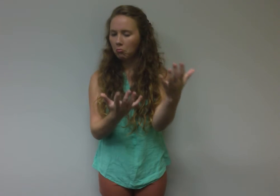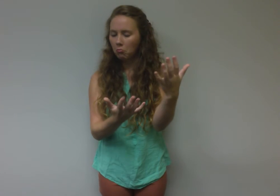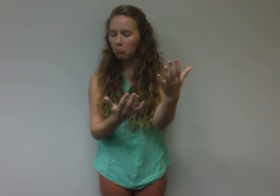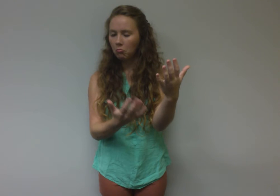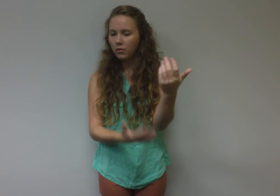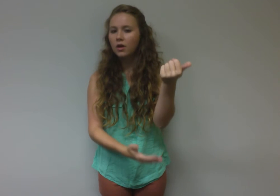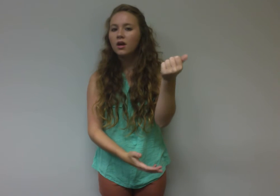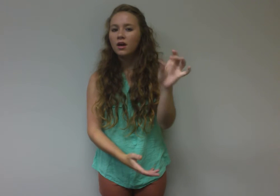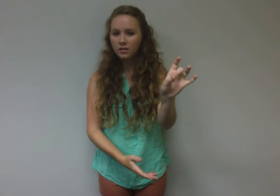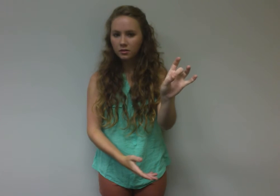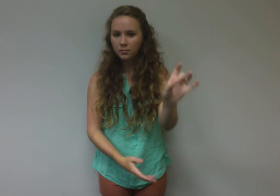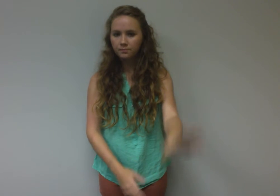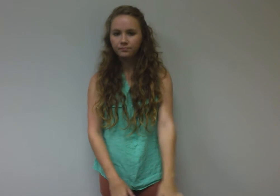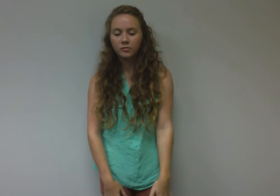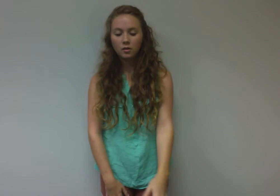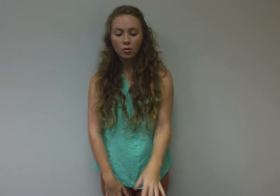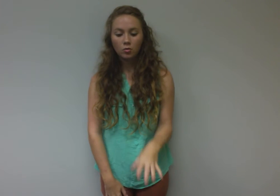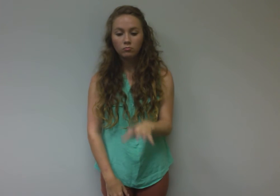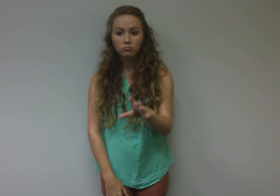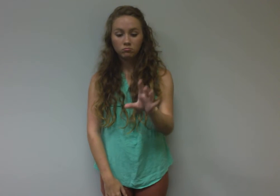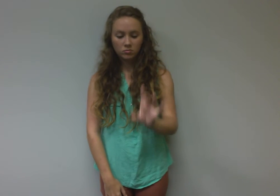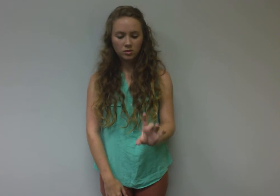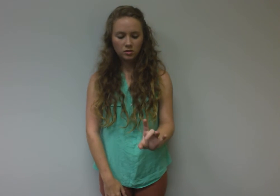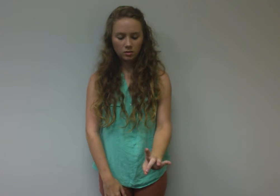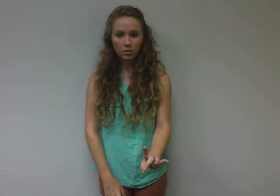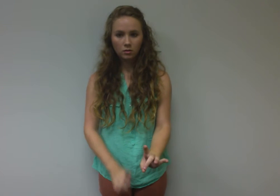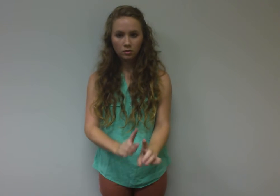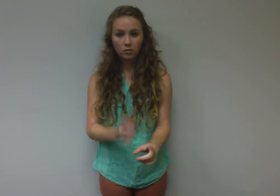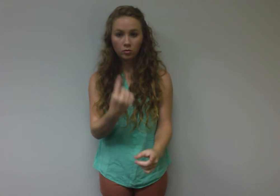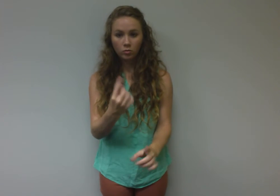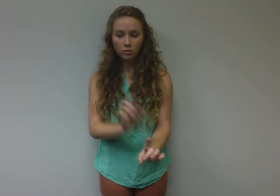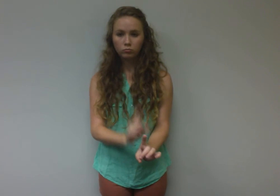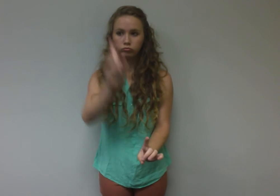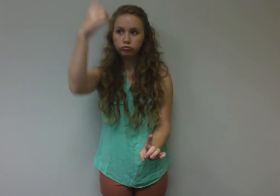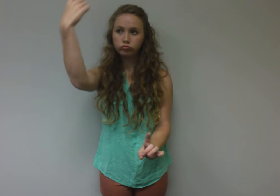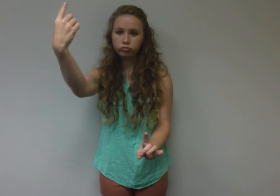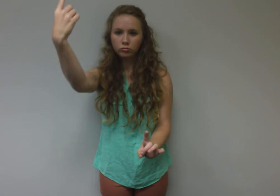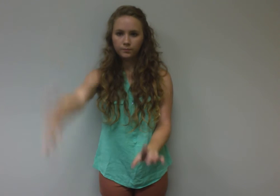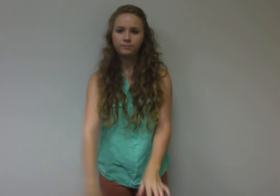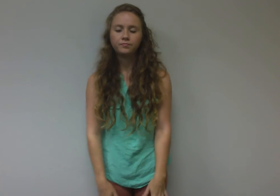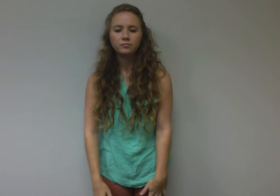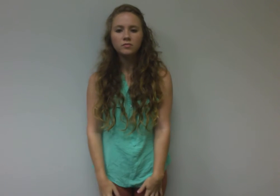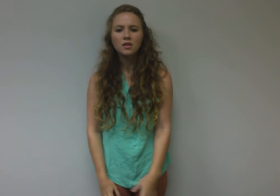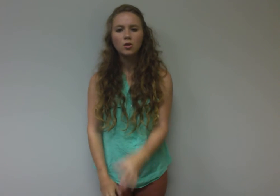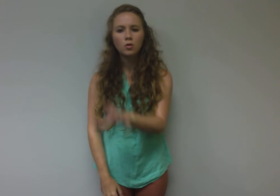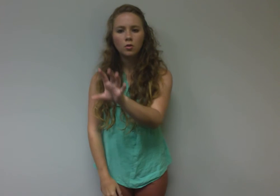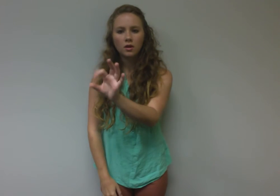Well, you know what 1 plus 9 is. 1 plus 9 is equal to 10. And so there's no way to carry this 1, so you write the